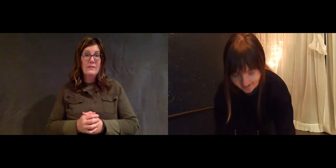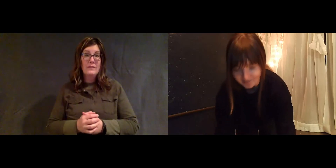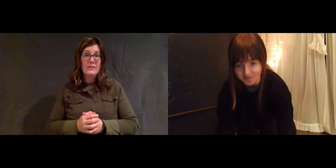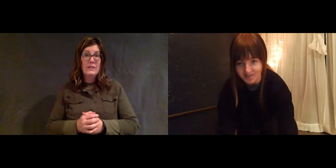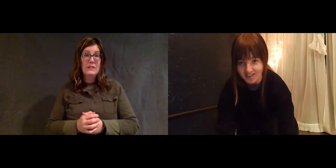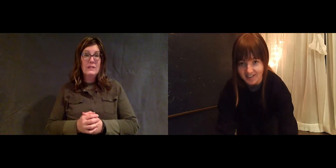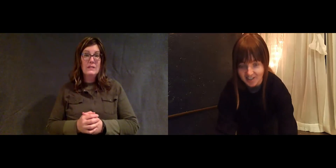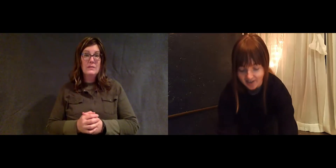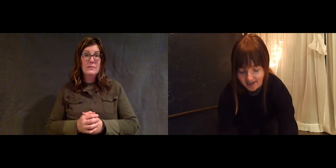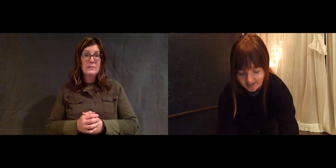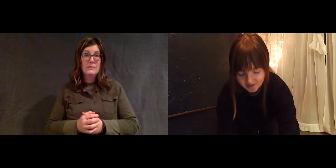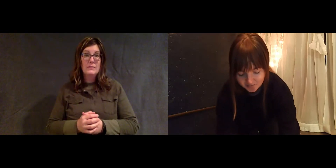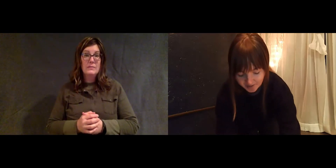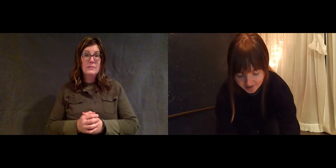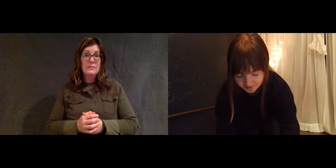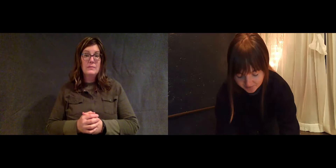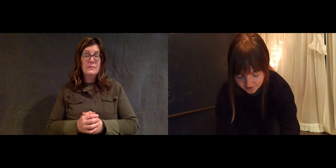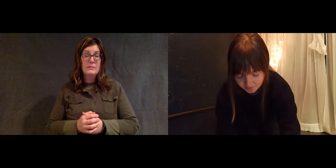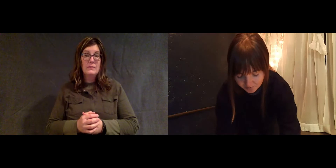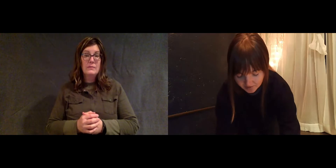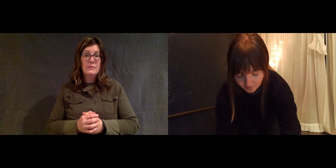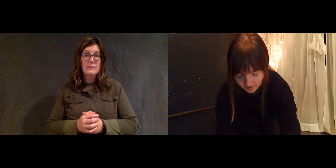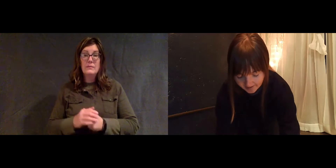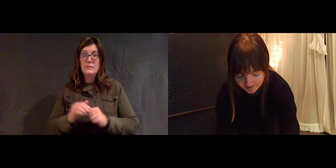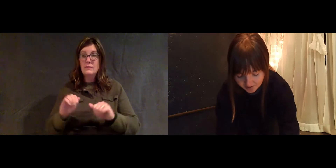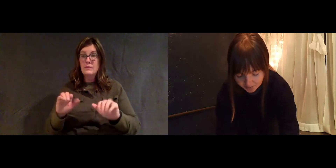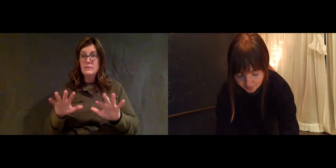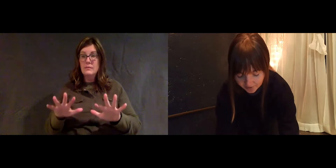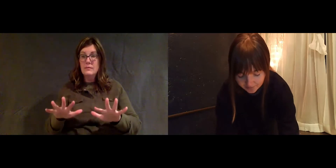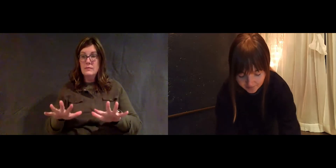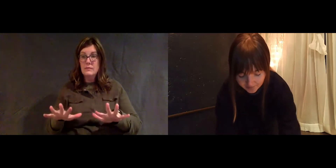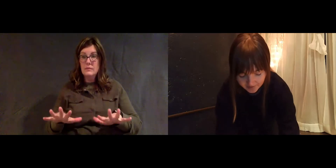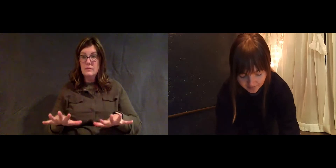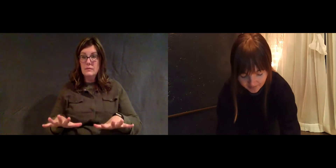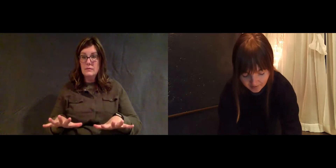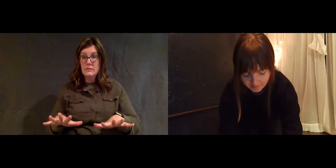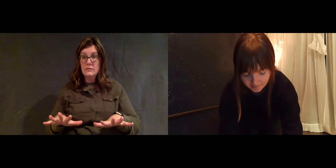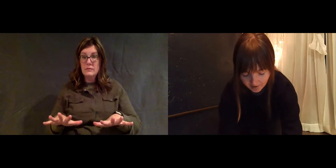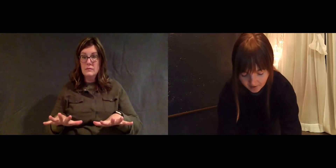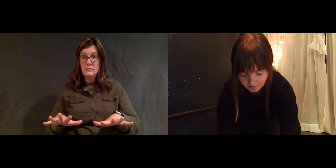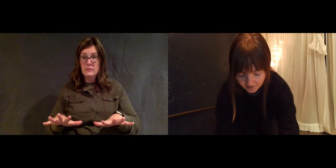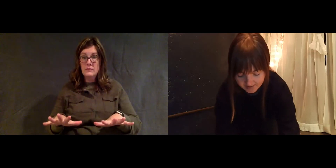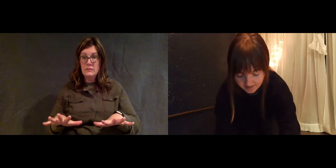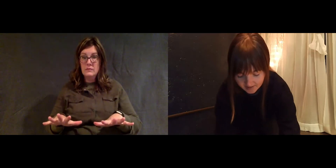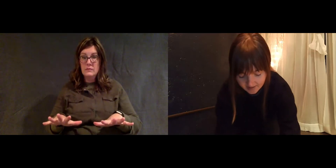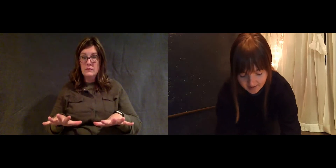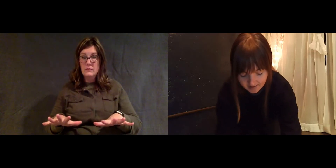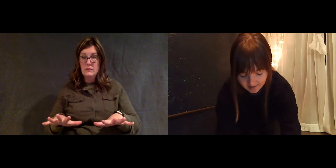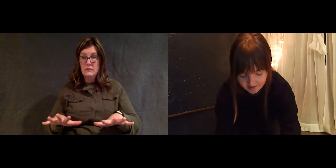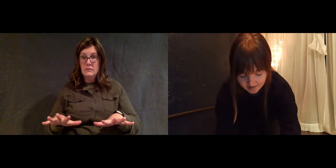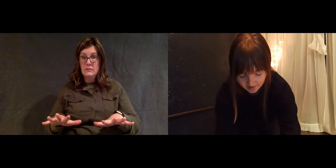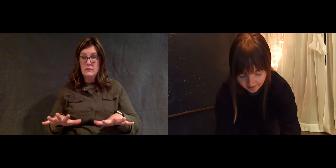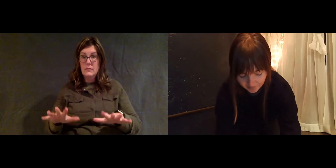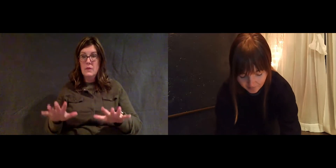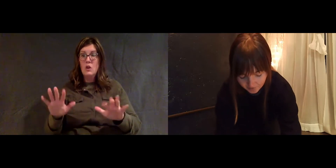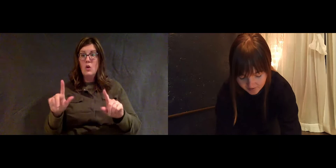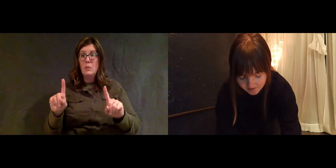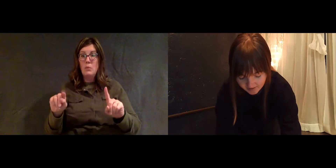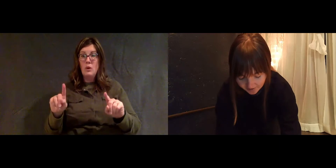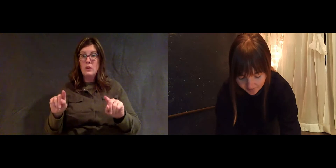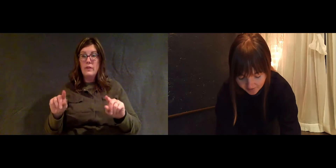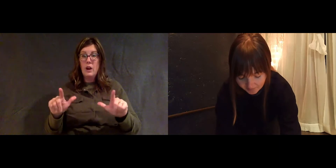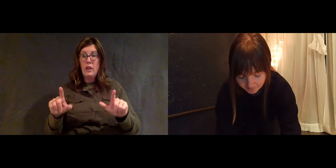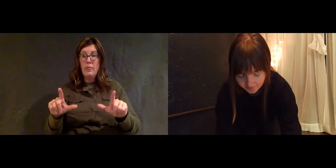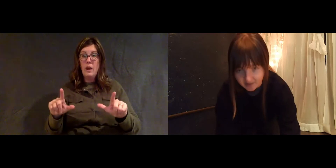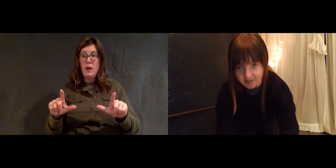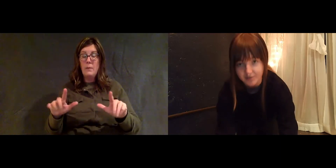All right, from here, go ahead and spread your fingers really wide. So your pointer finger and thumb are pressing into the ground the most, and